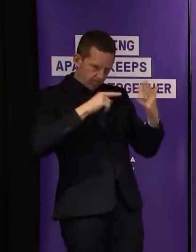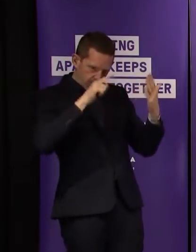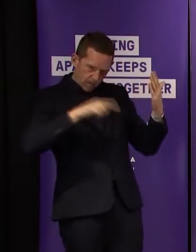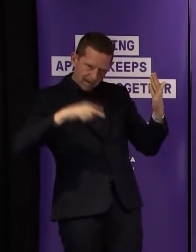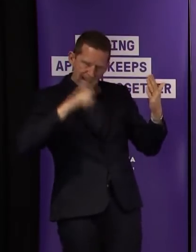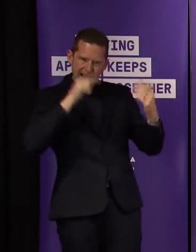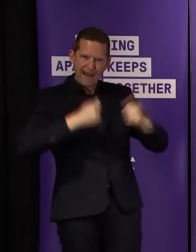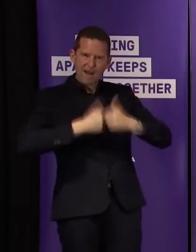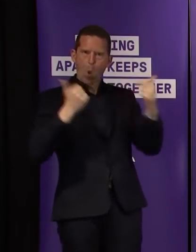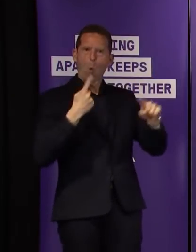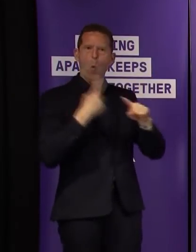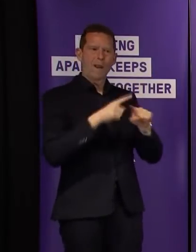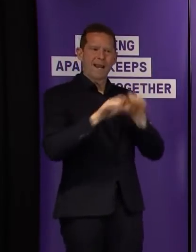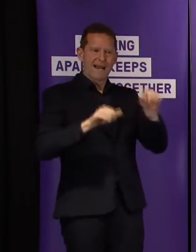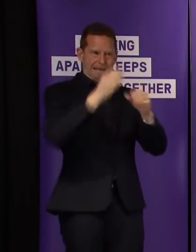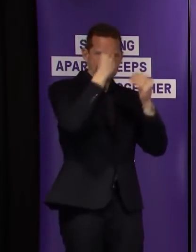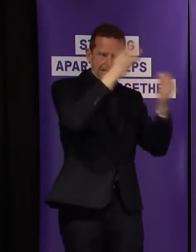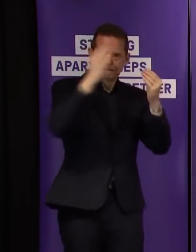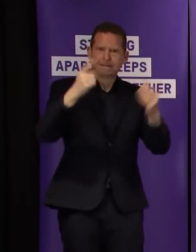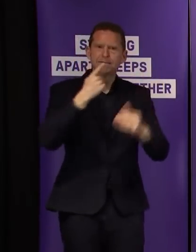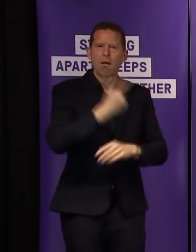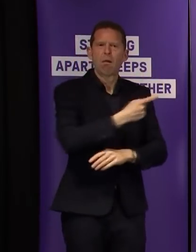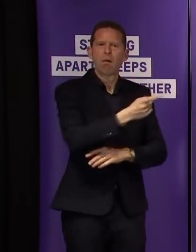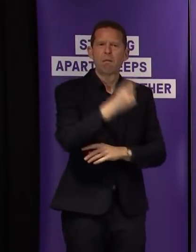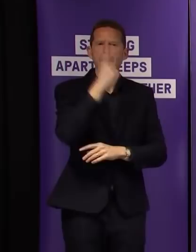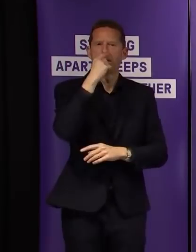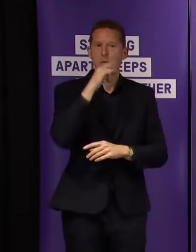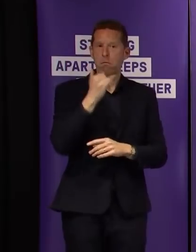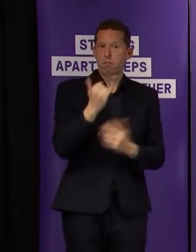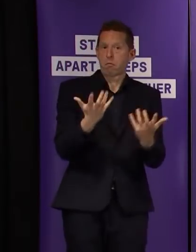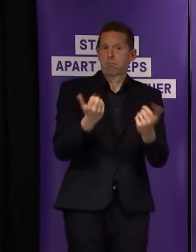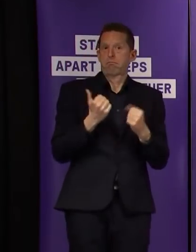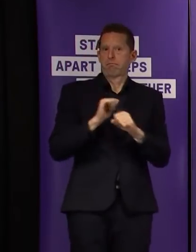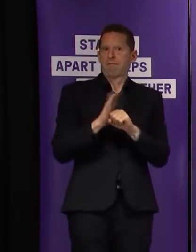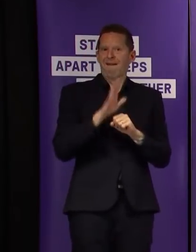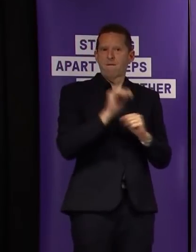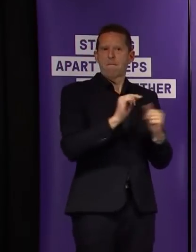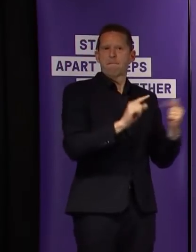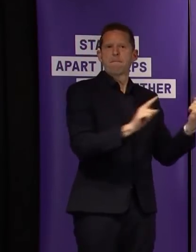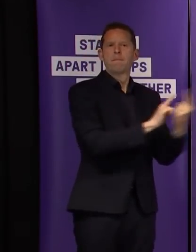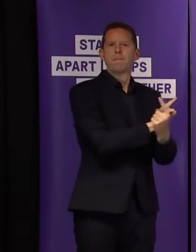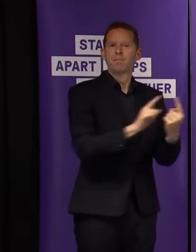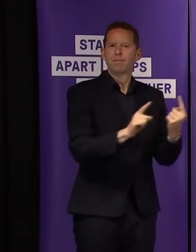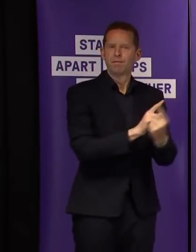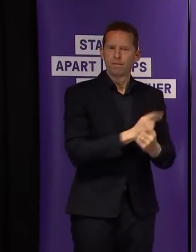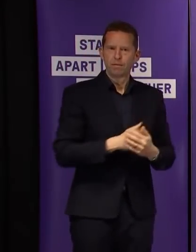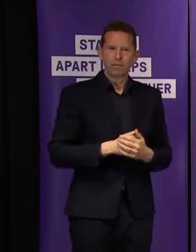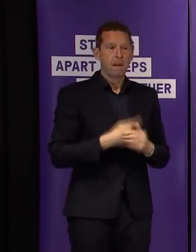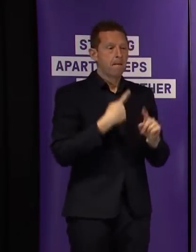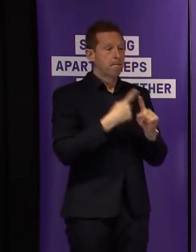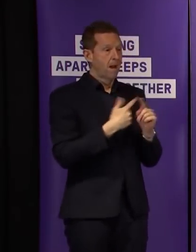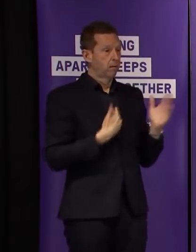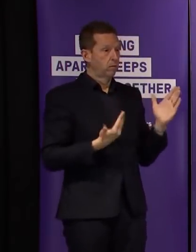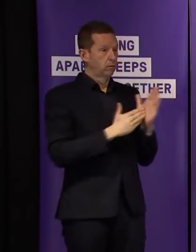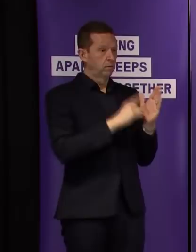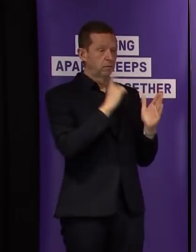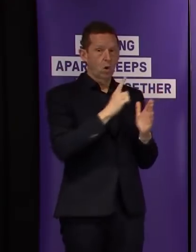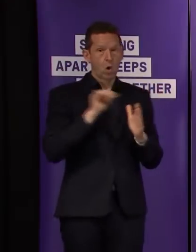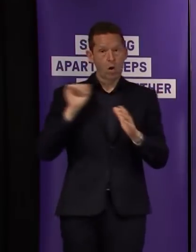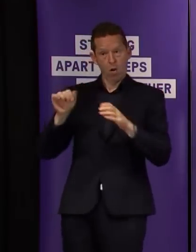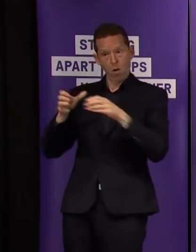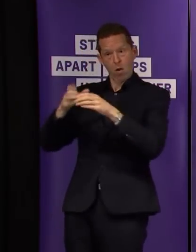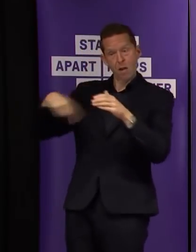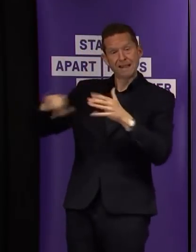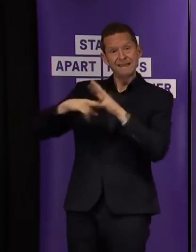efficient performance. The other thing too, if I can allow a third thing that is pleasing about that, the performance of that group, their performance has got